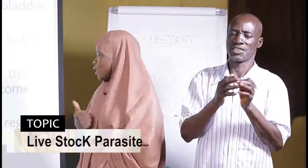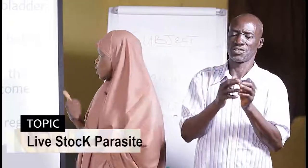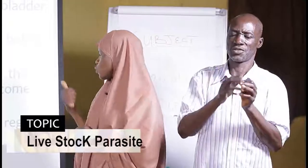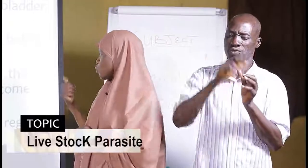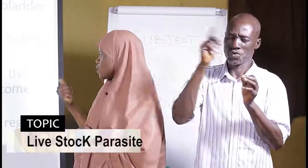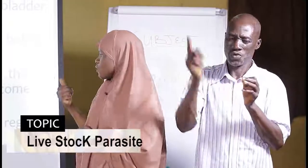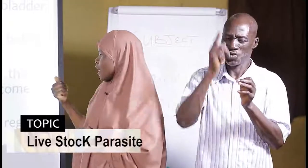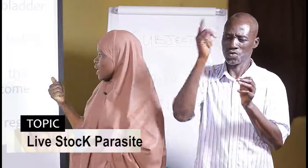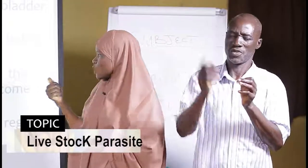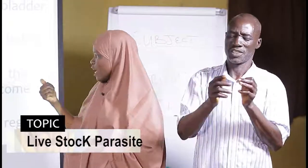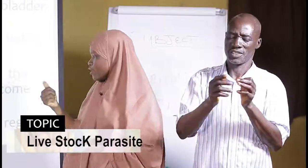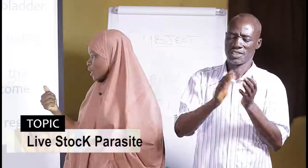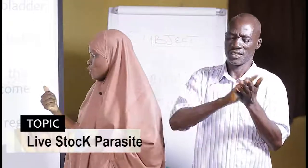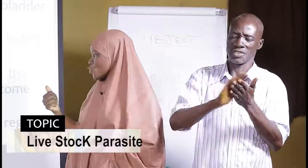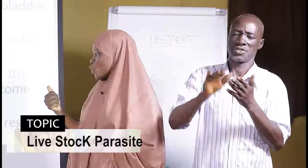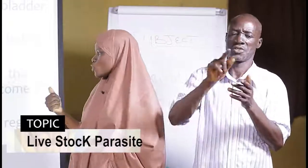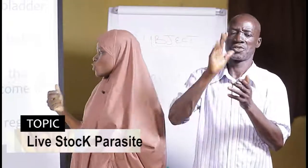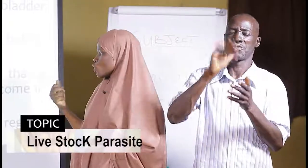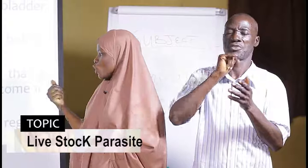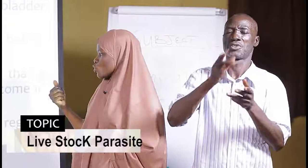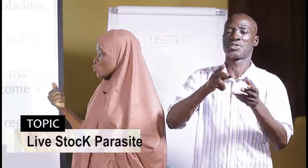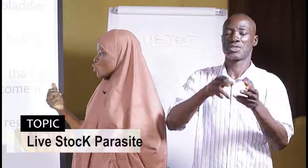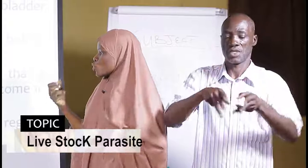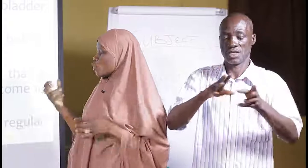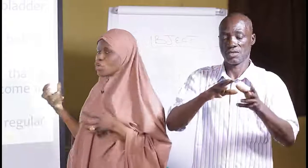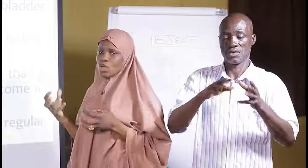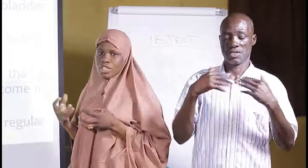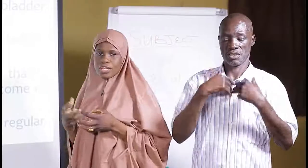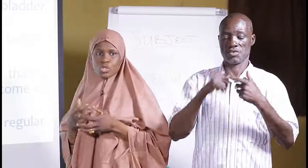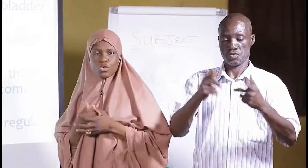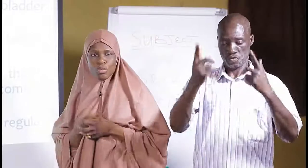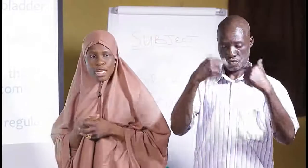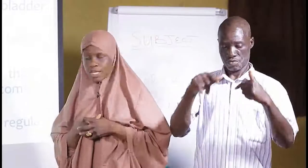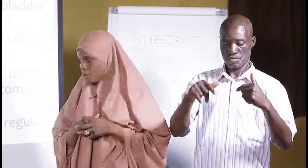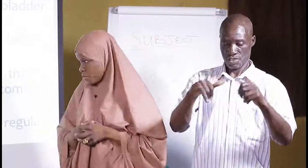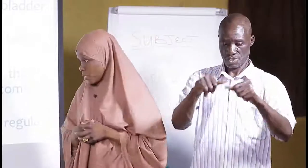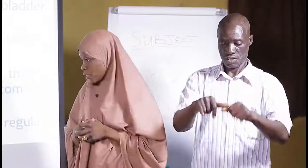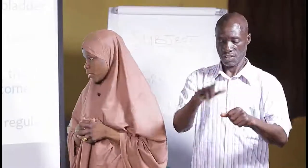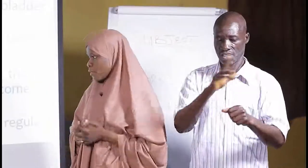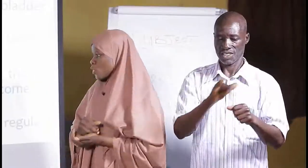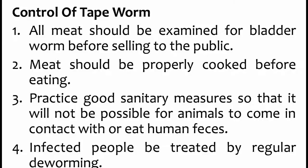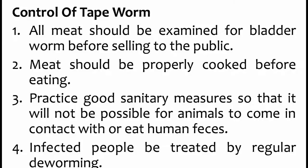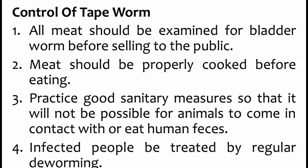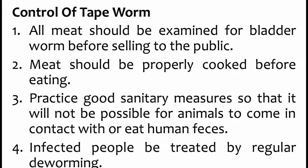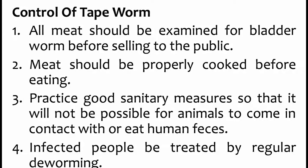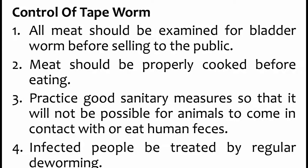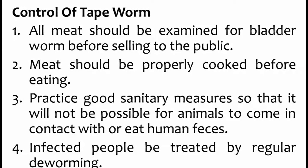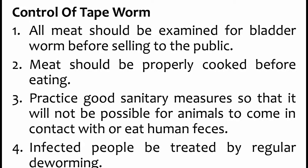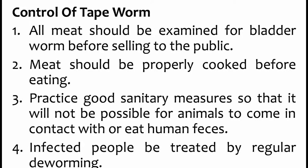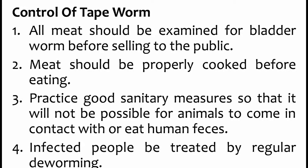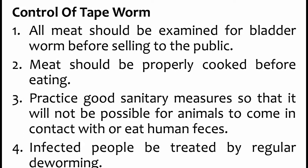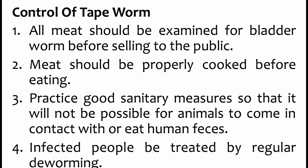means it will not even allow the animals to what? To consume or to come in contact with human feces. Number